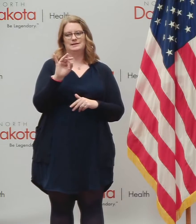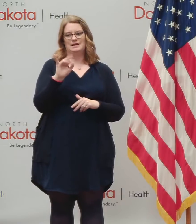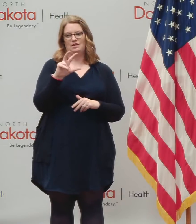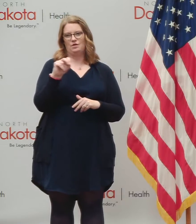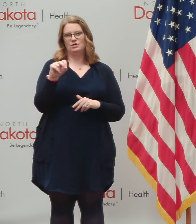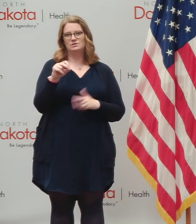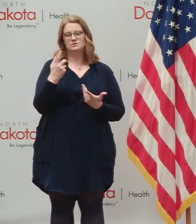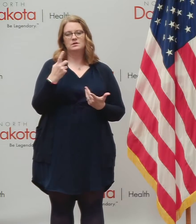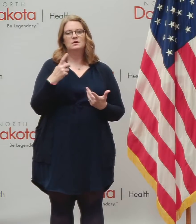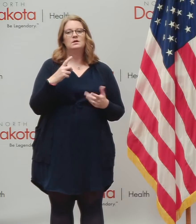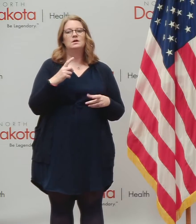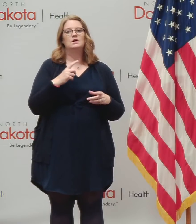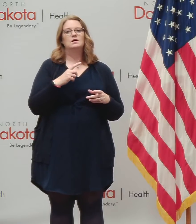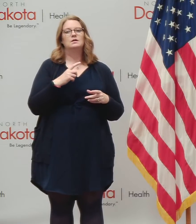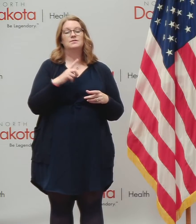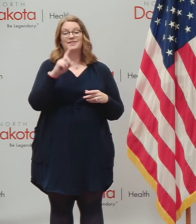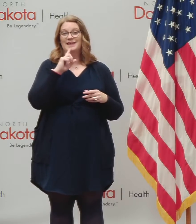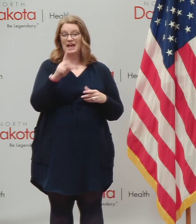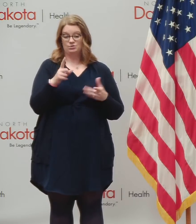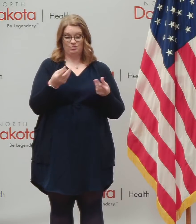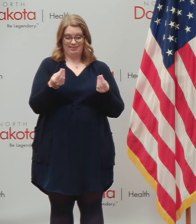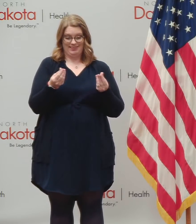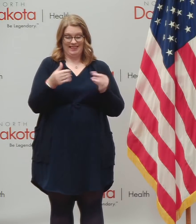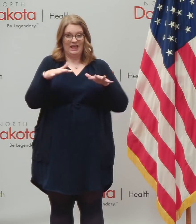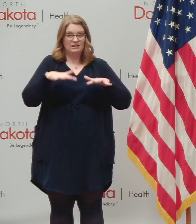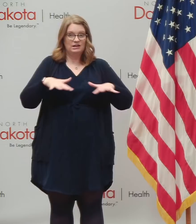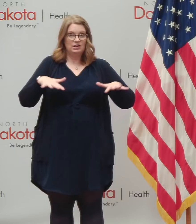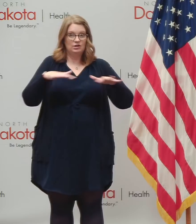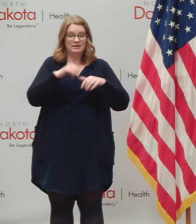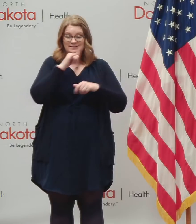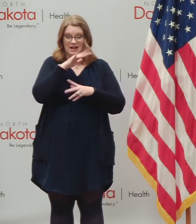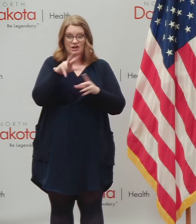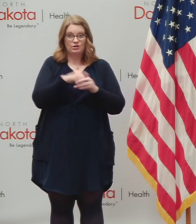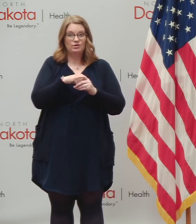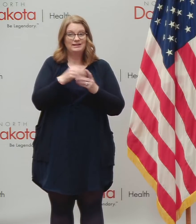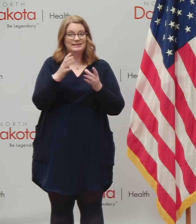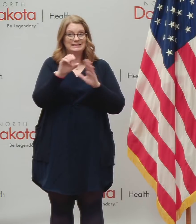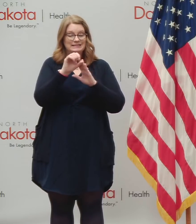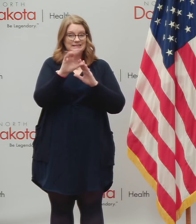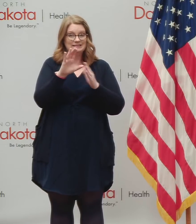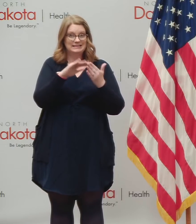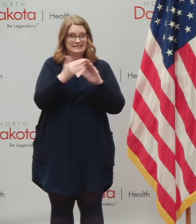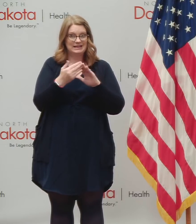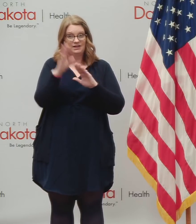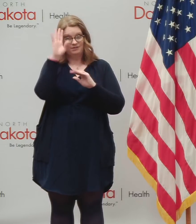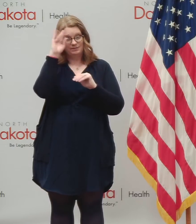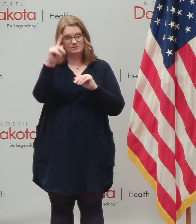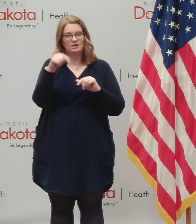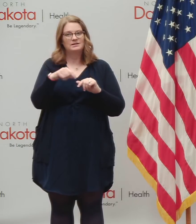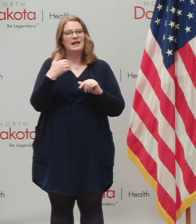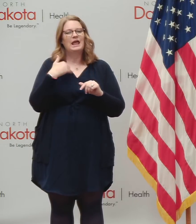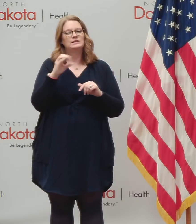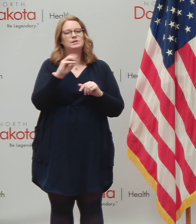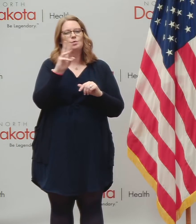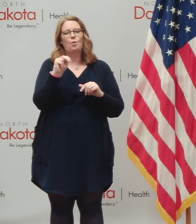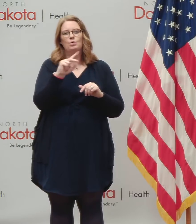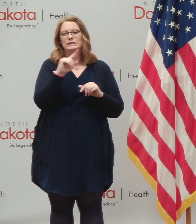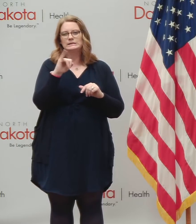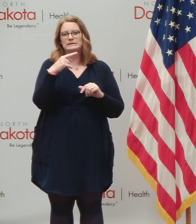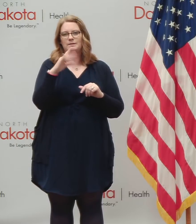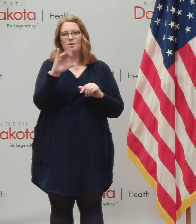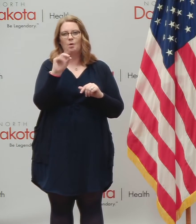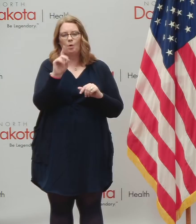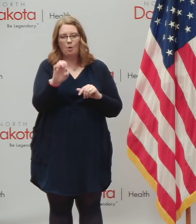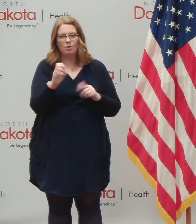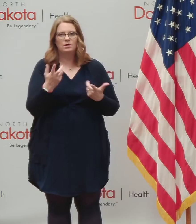outside of Bismarck. The actual land here is not part of the city of Bismarck. It has its own zip code. And so the